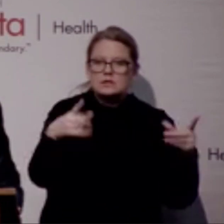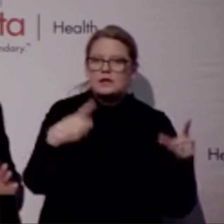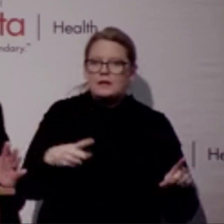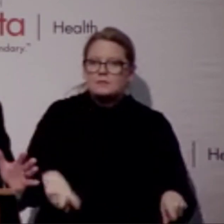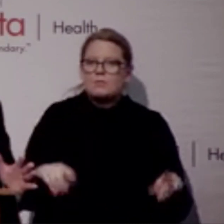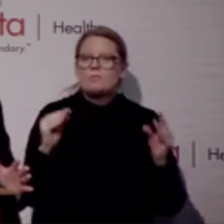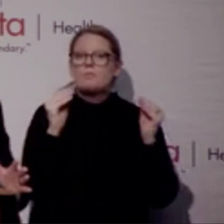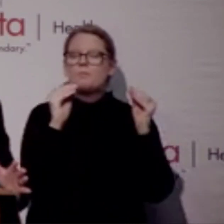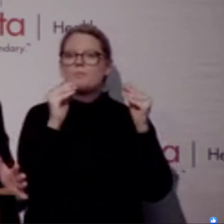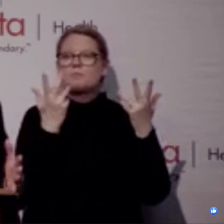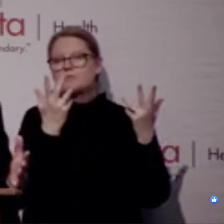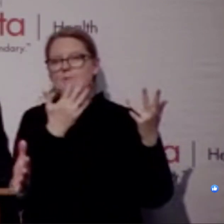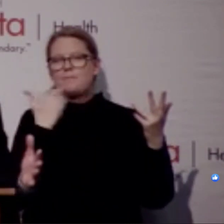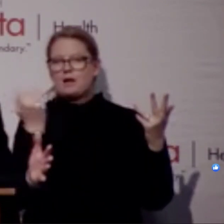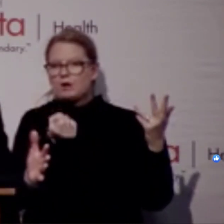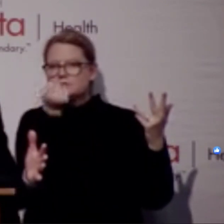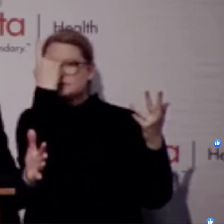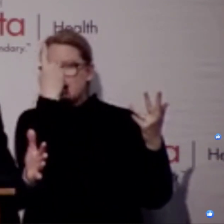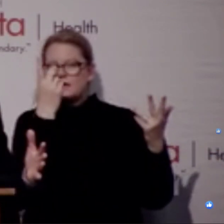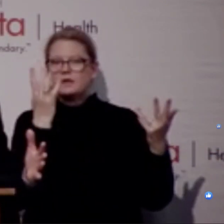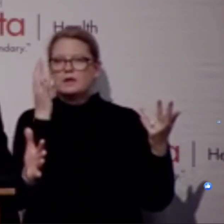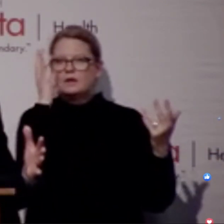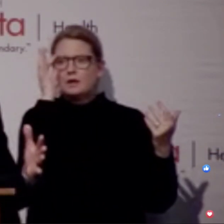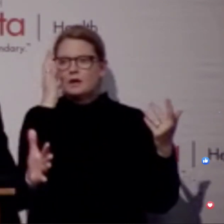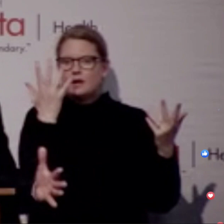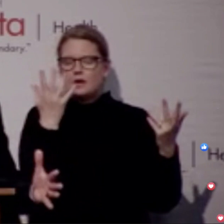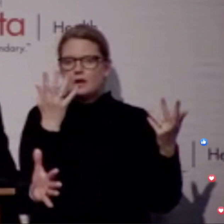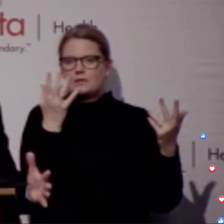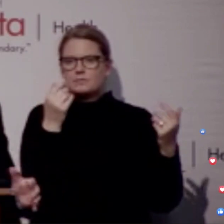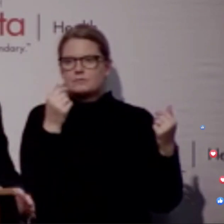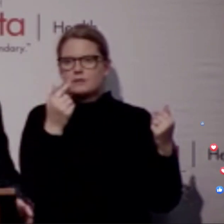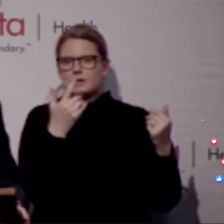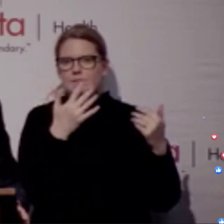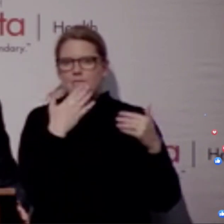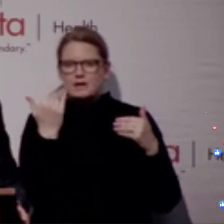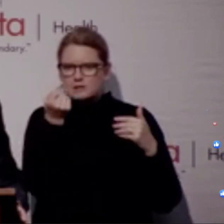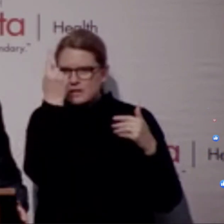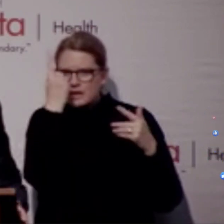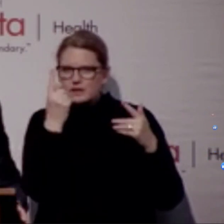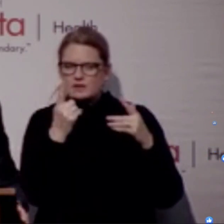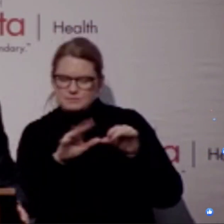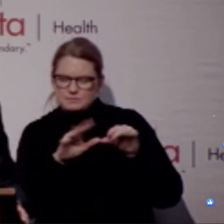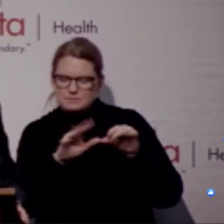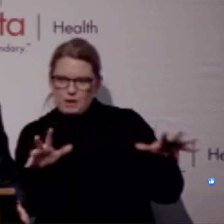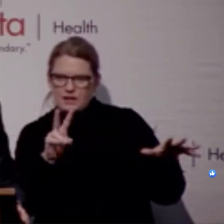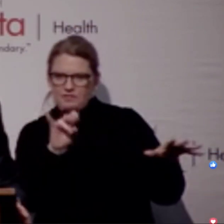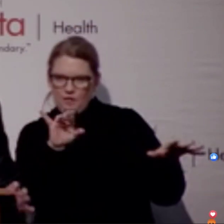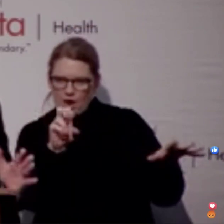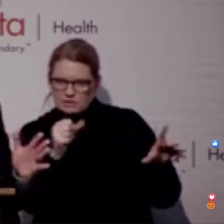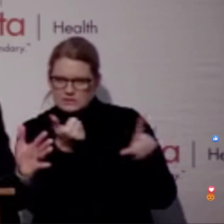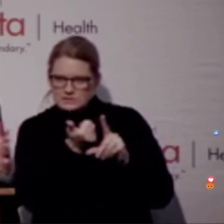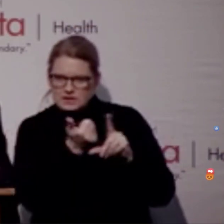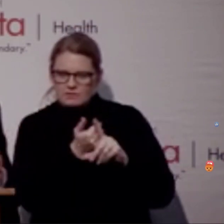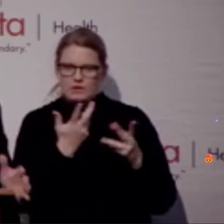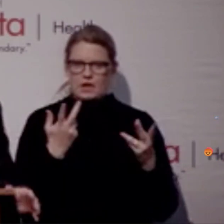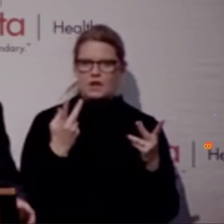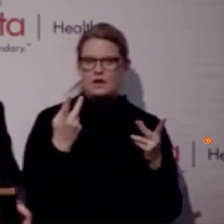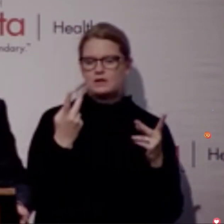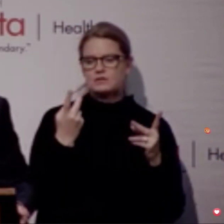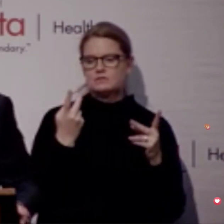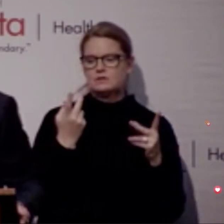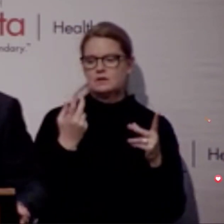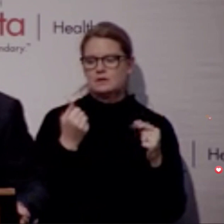can have a better understanding of the spread, and that'll help us figure out where we might place